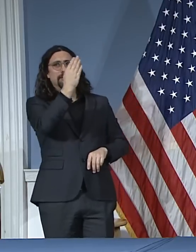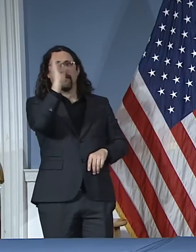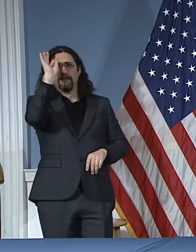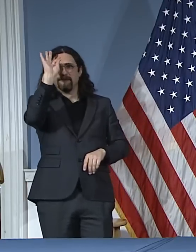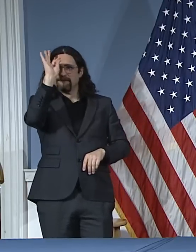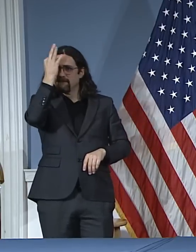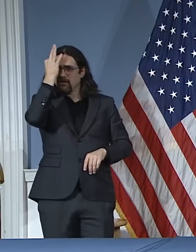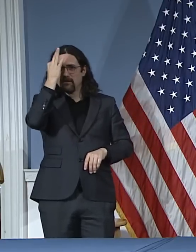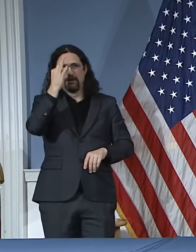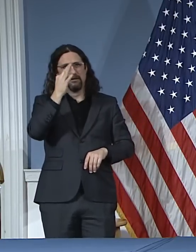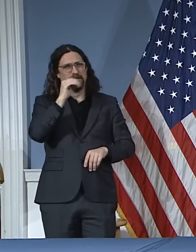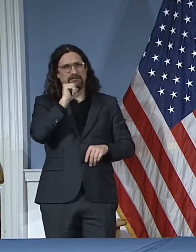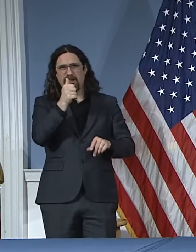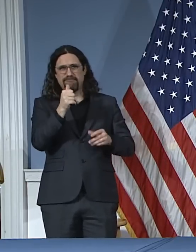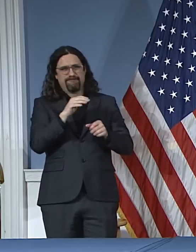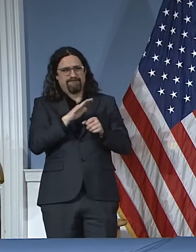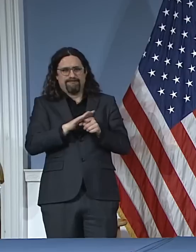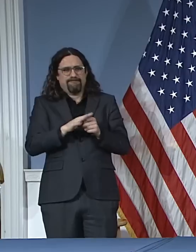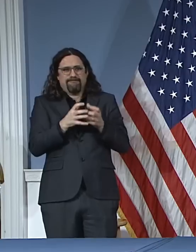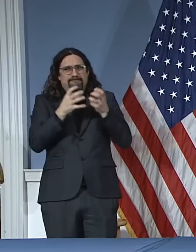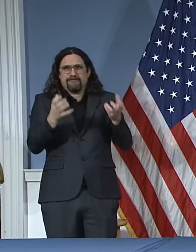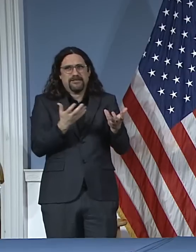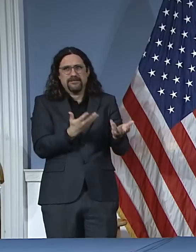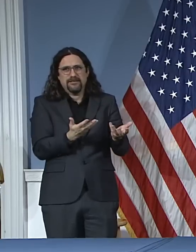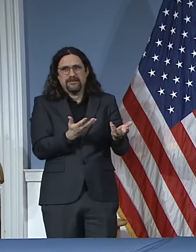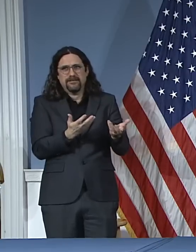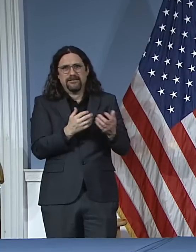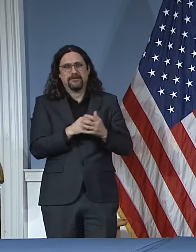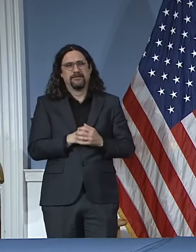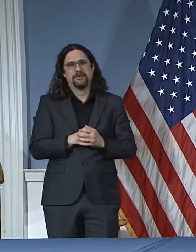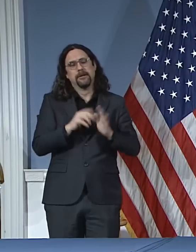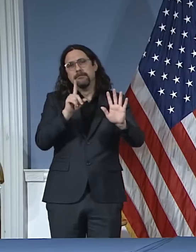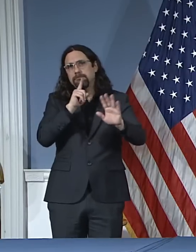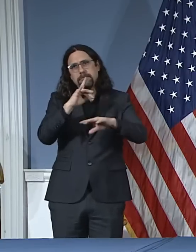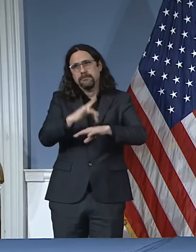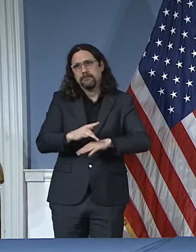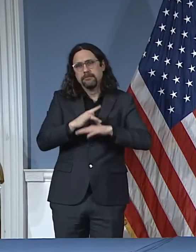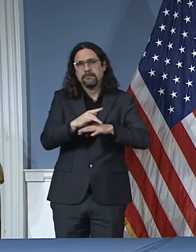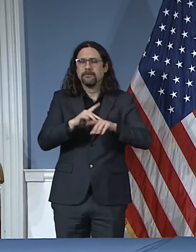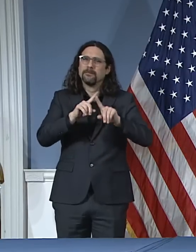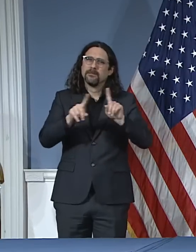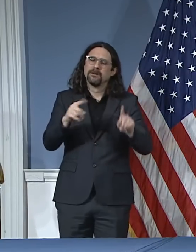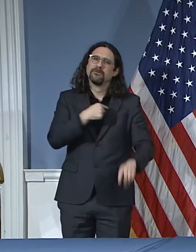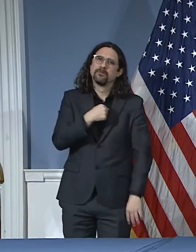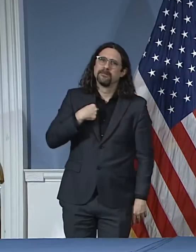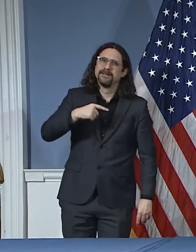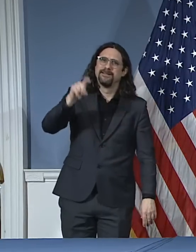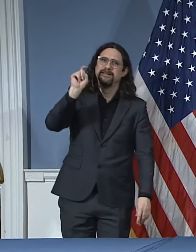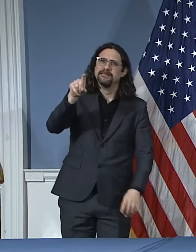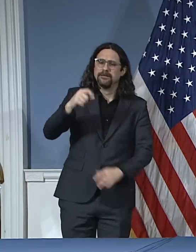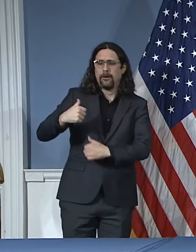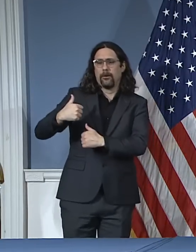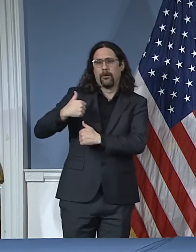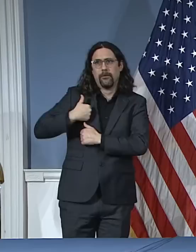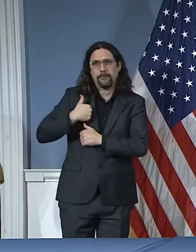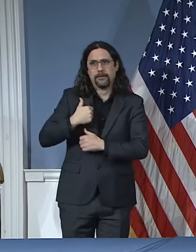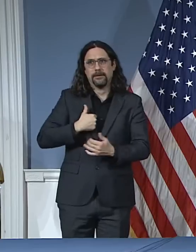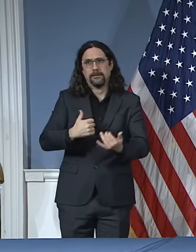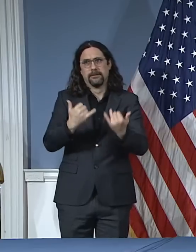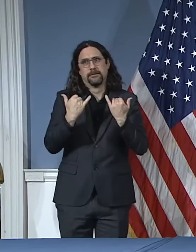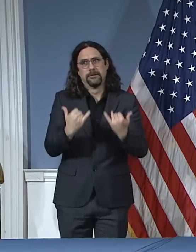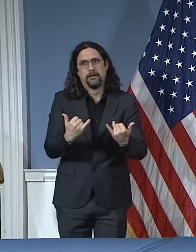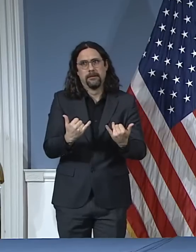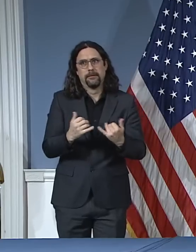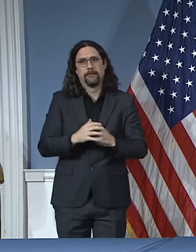need them now. And I'm very happy that we're getting the ship, the Comfort, coming to New York soon.